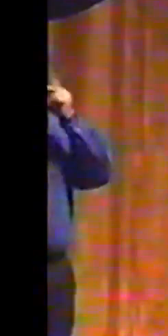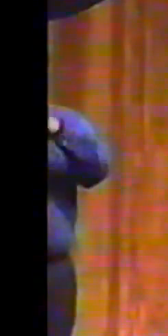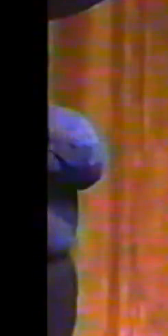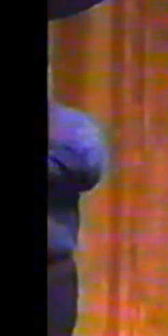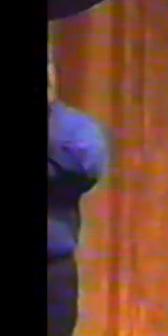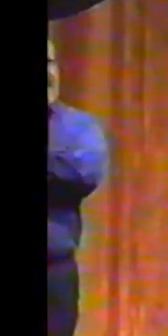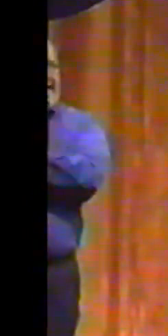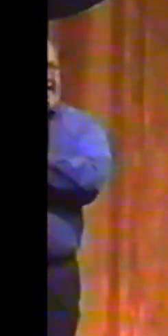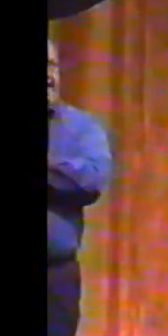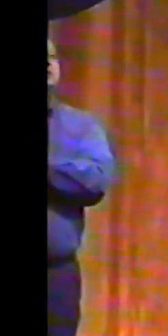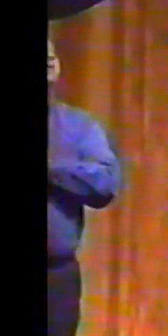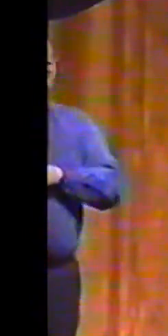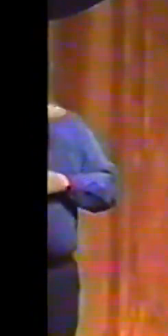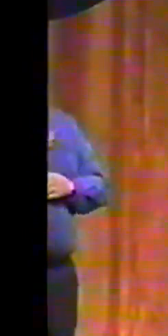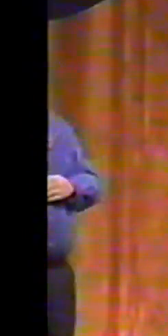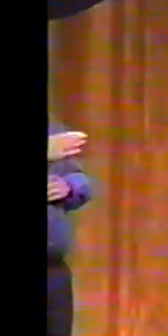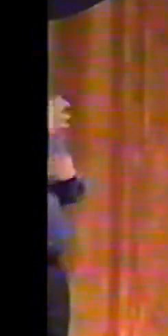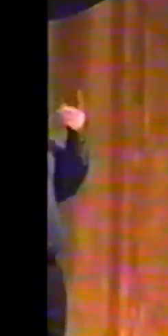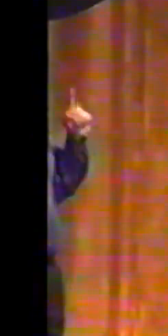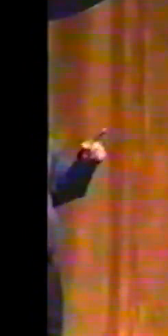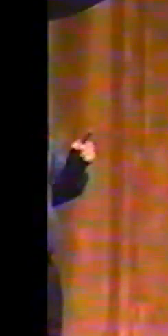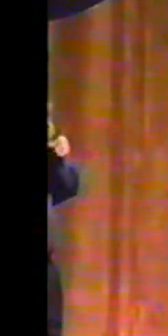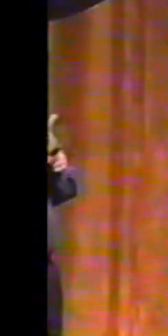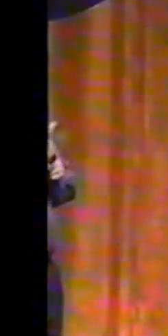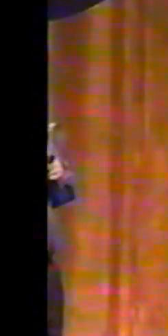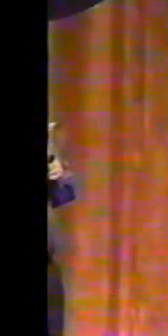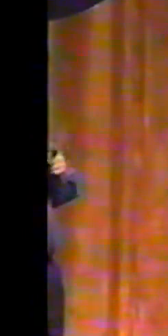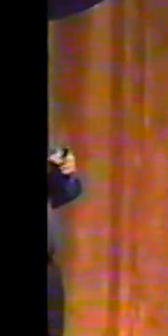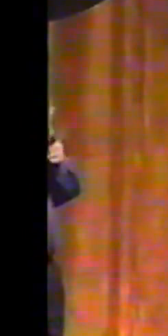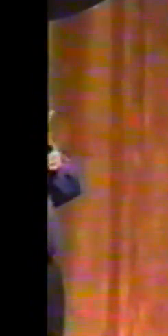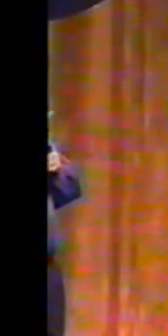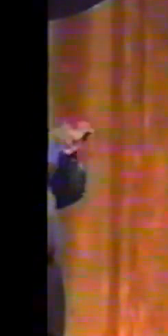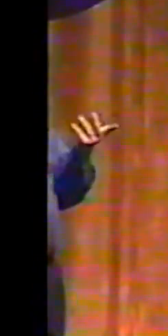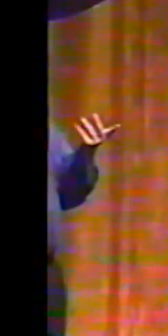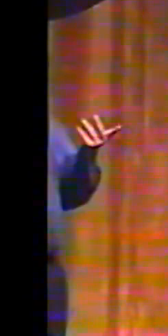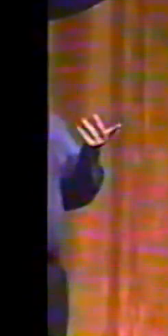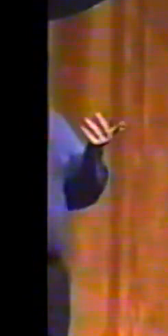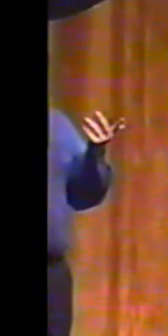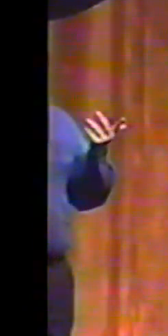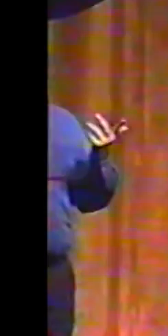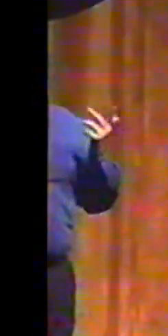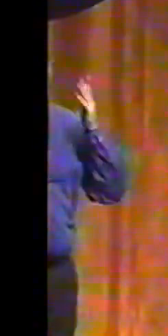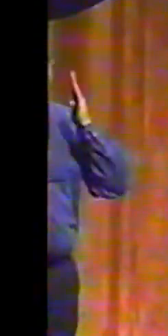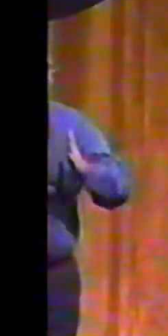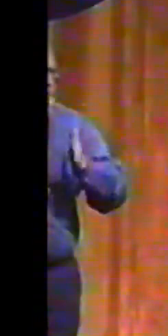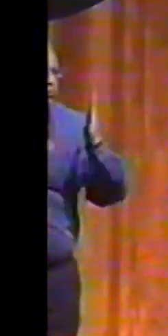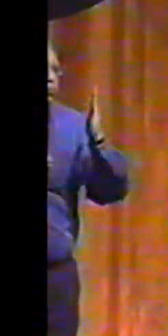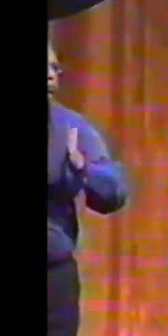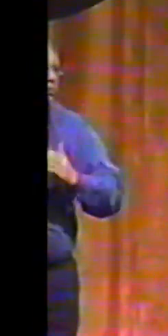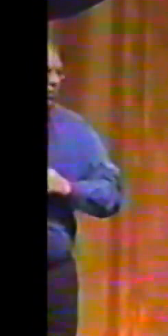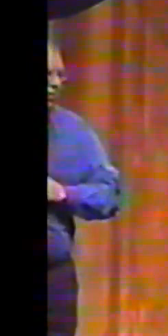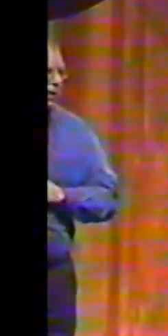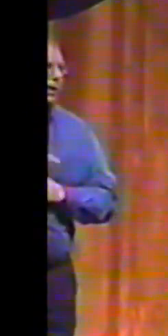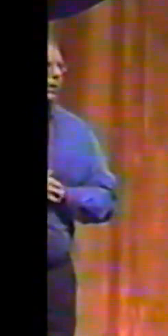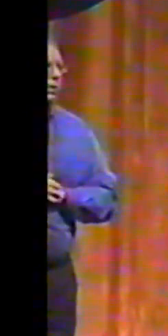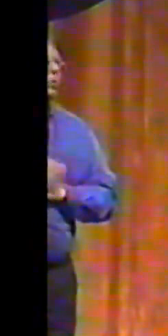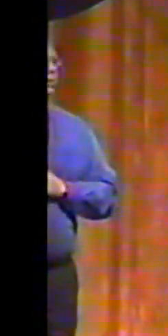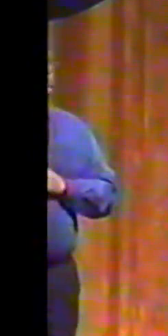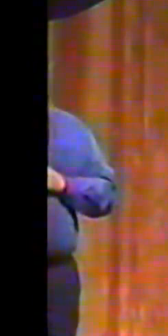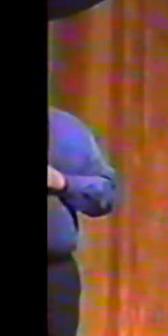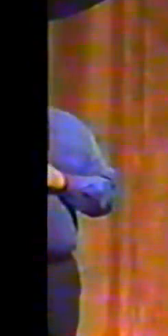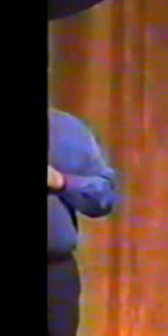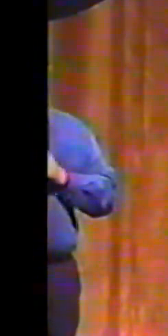agree on a lot of what we were saying. And so we felt like we had a baseline that we could work off of being able to say, well, we know at least this much